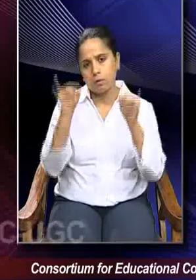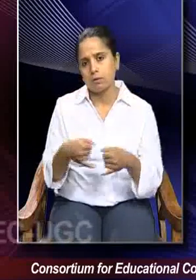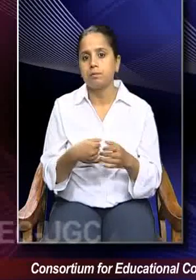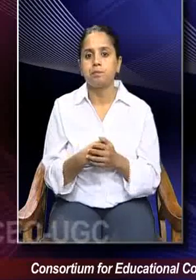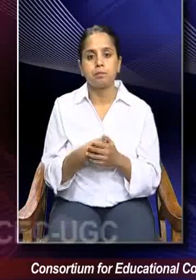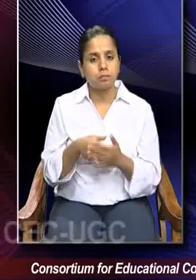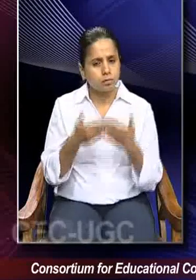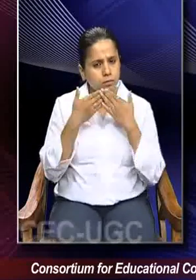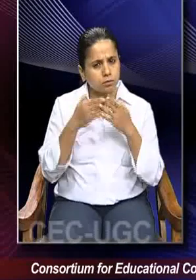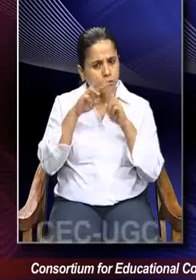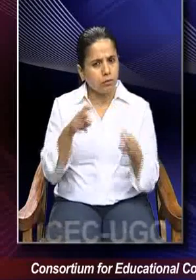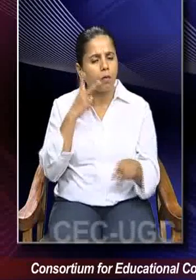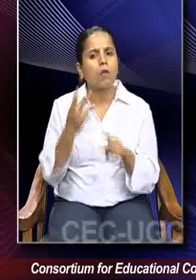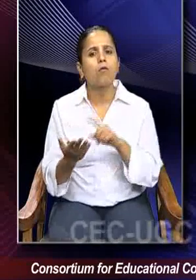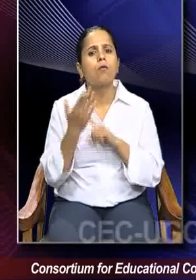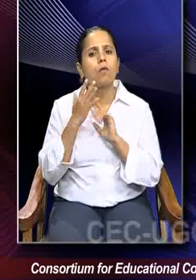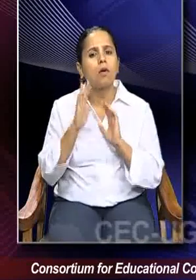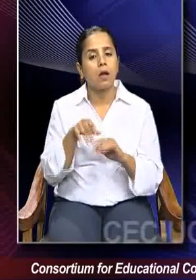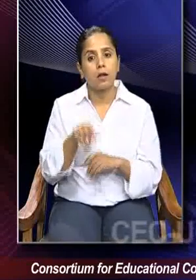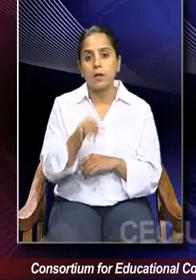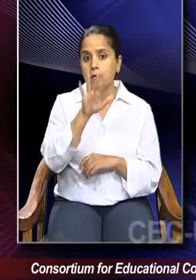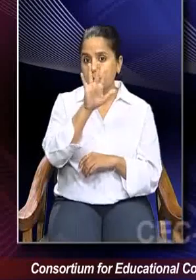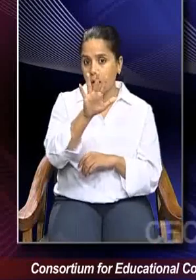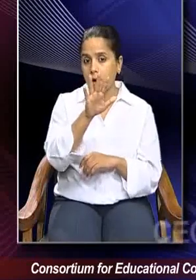study also found out that 5